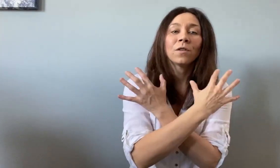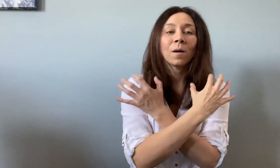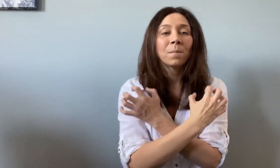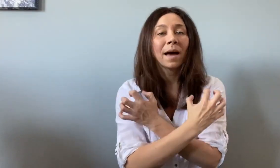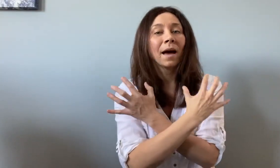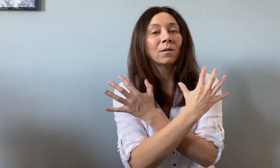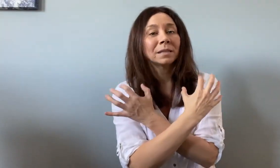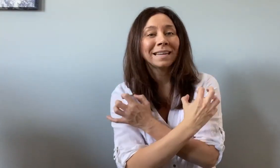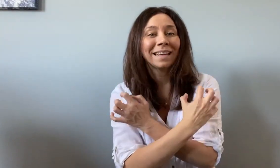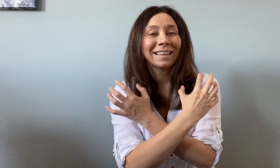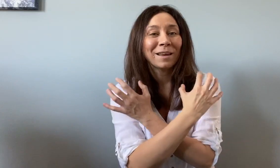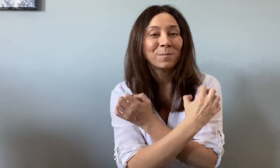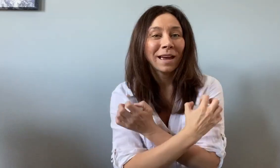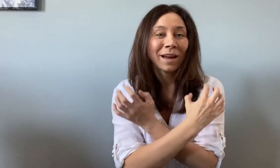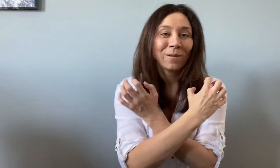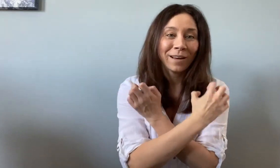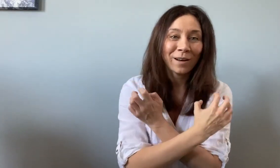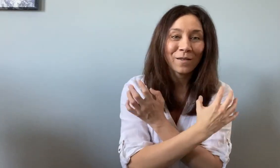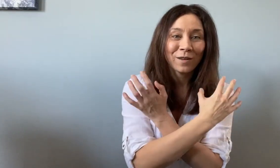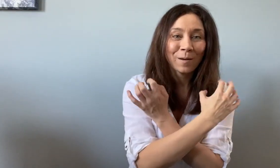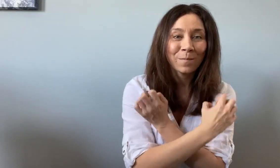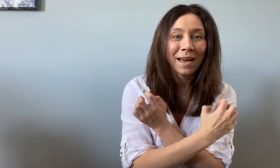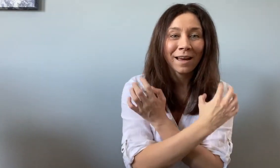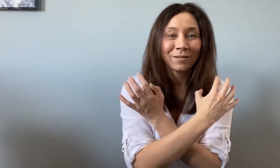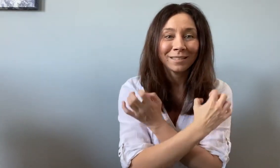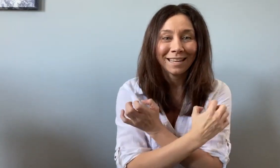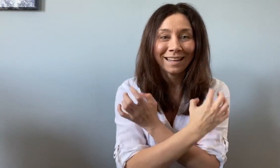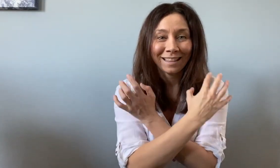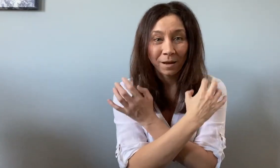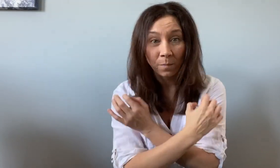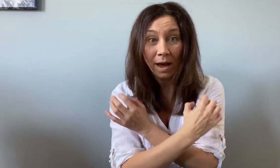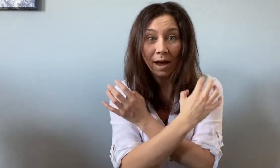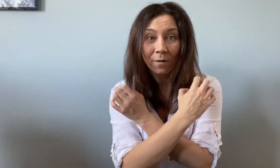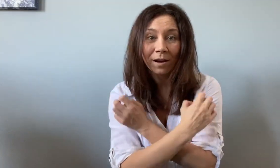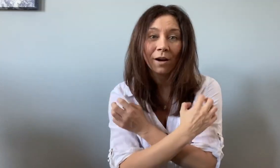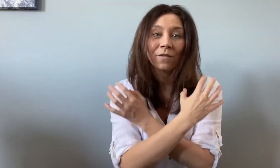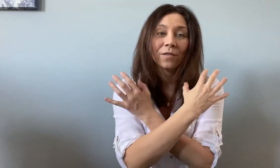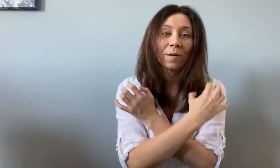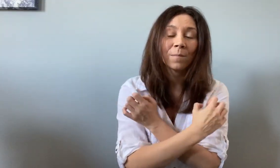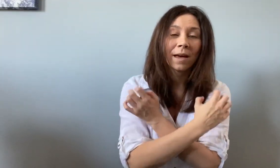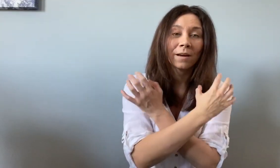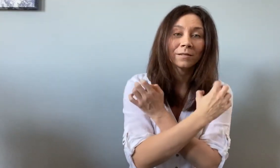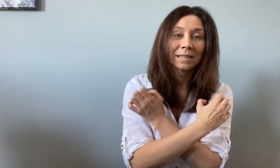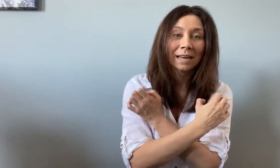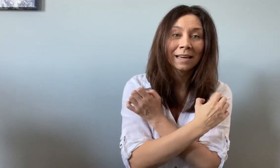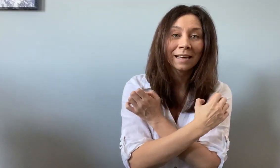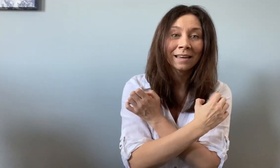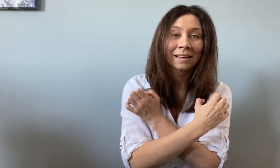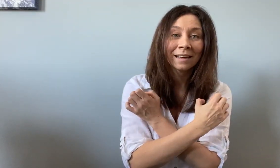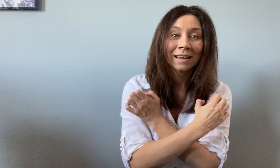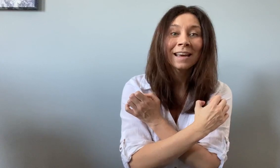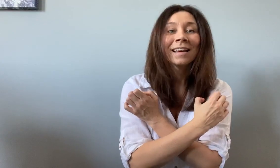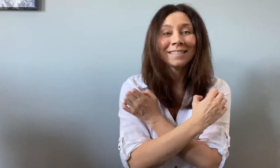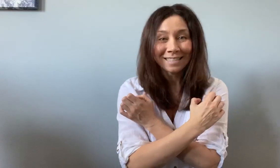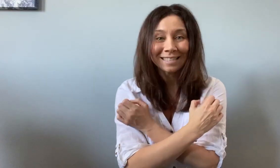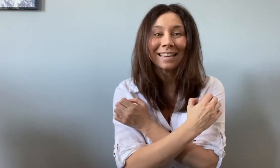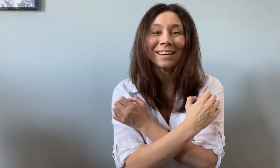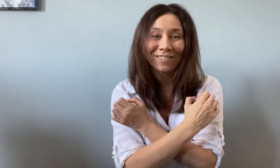the mountain, the bear went over the mountain, the bear went over the mountain to see what